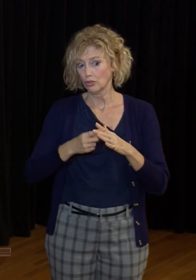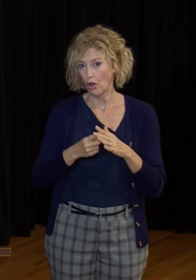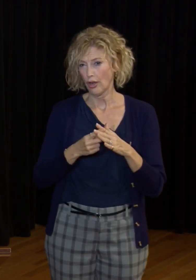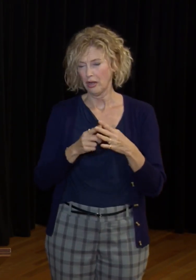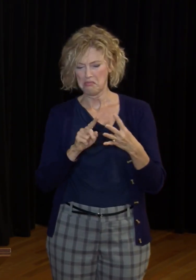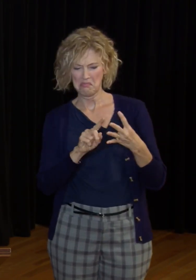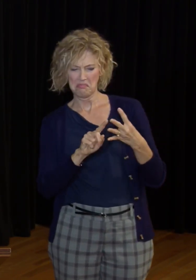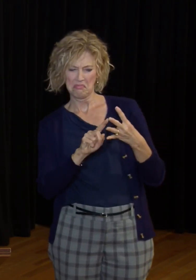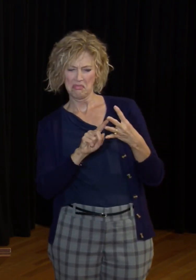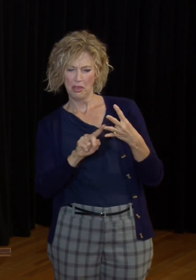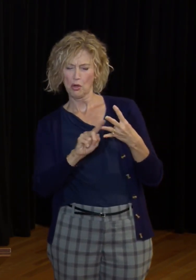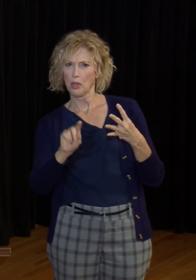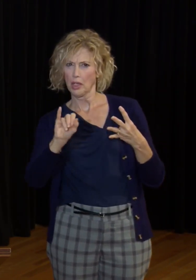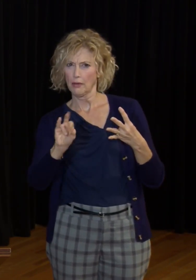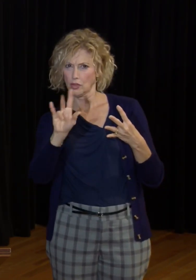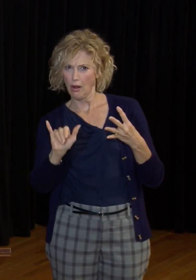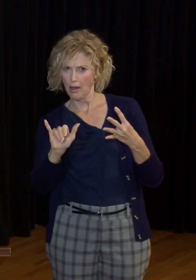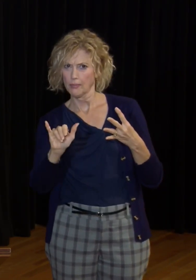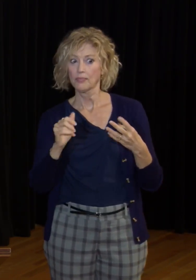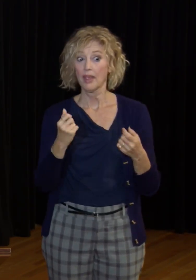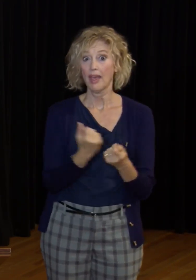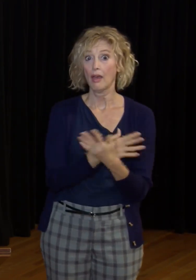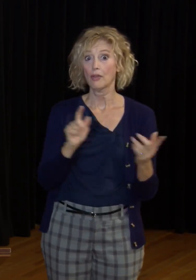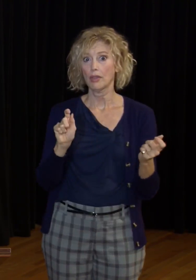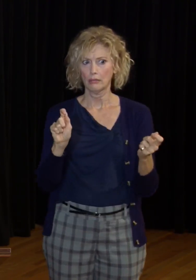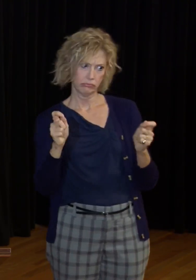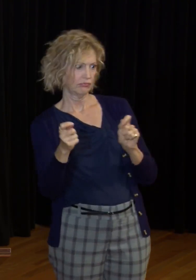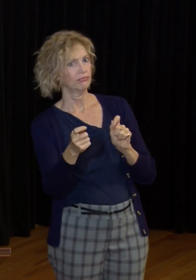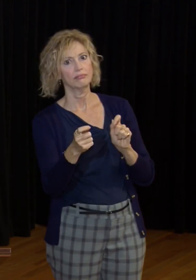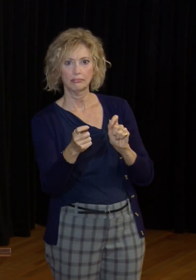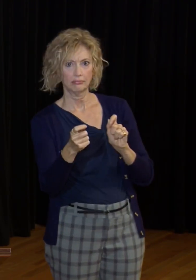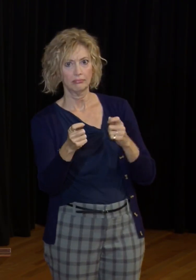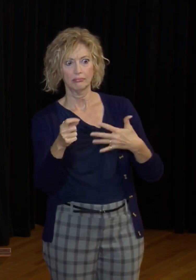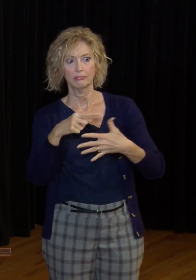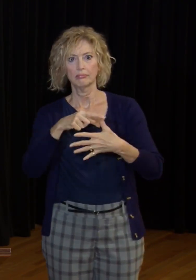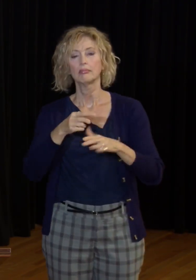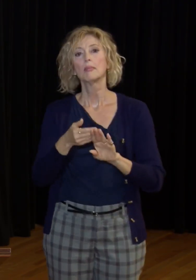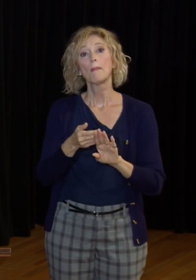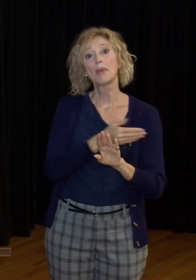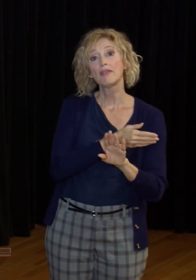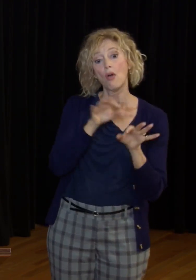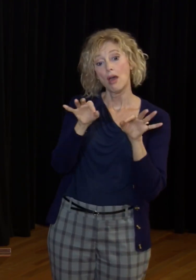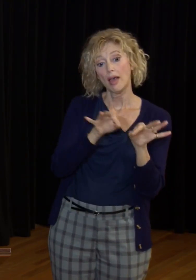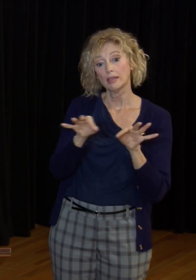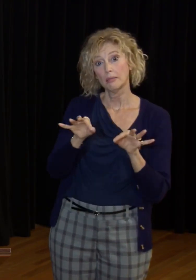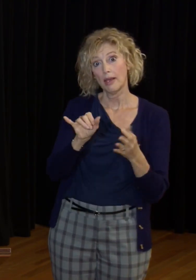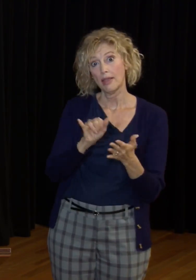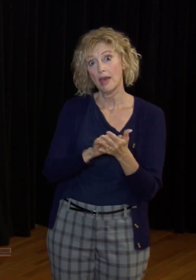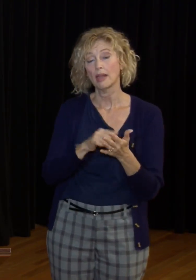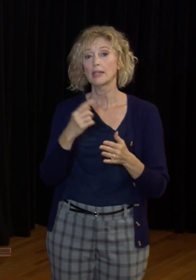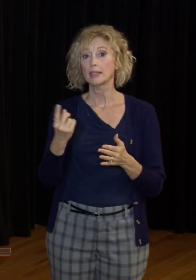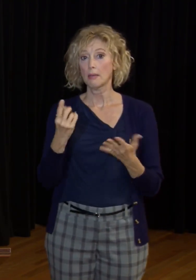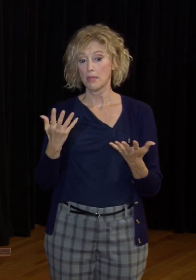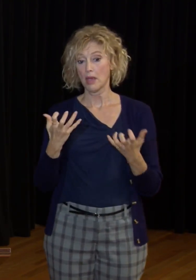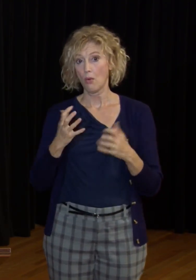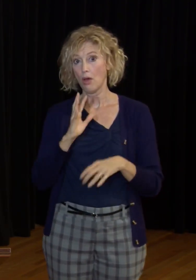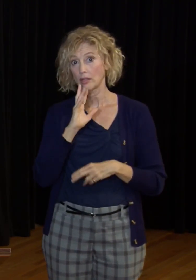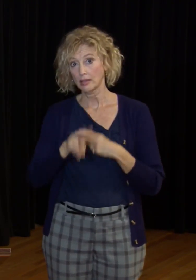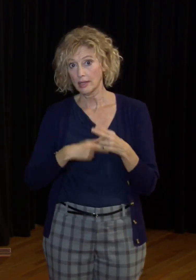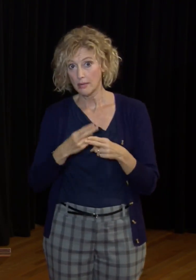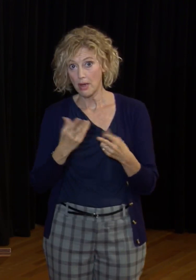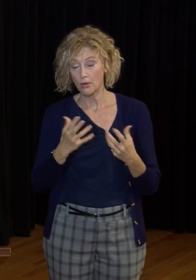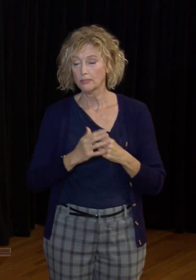week of July. So everything shifted on that level. But before I get into those details, one of the things that I want to start off this meeting with today